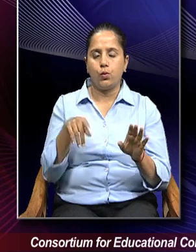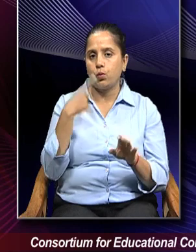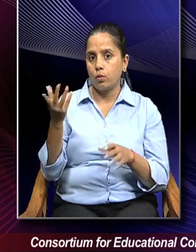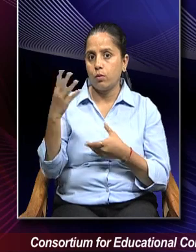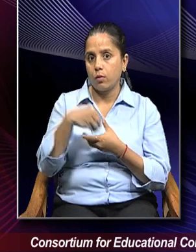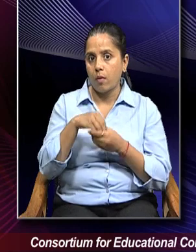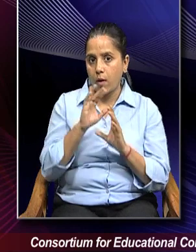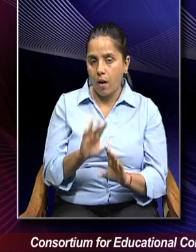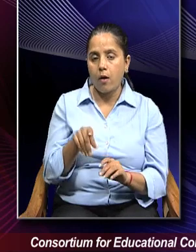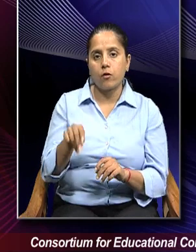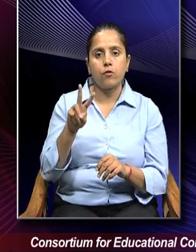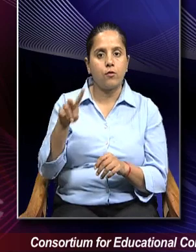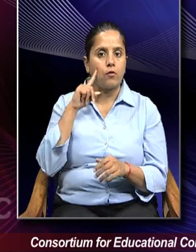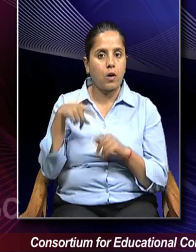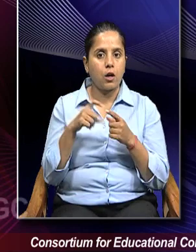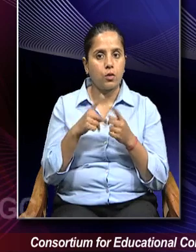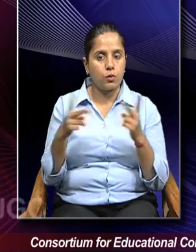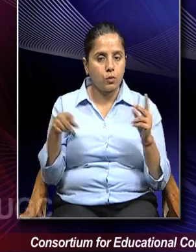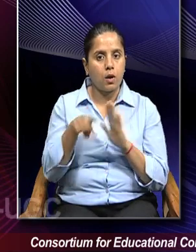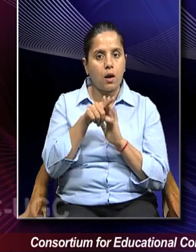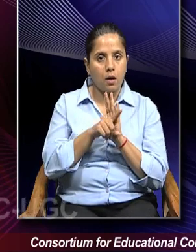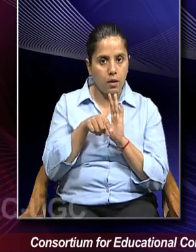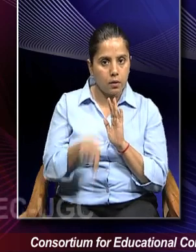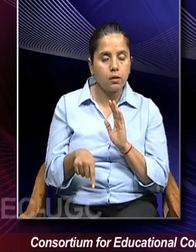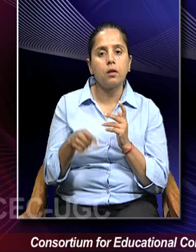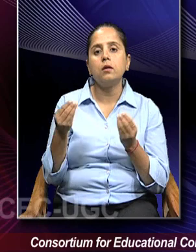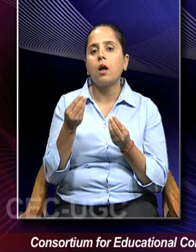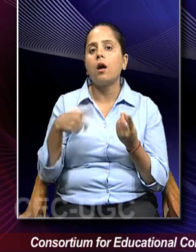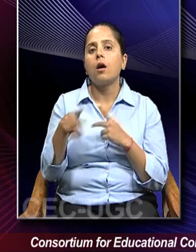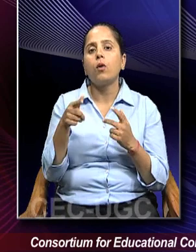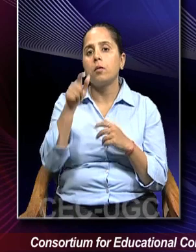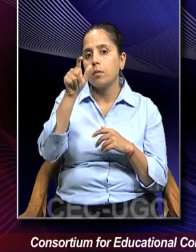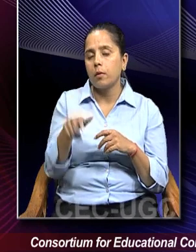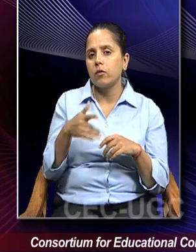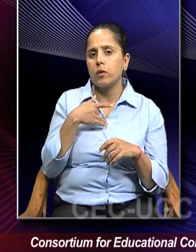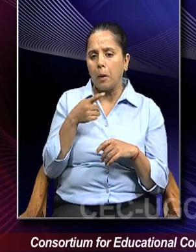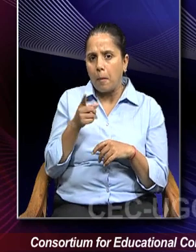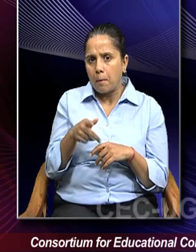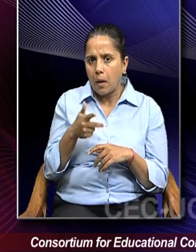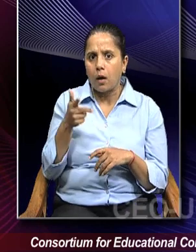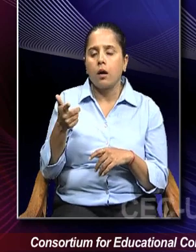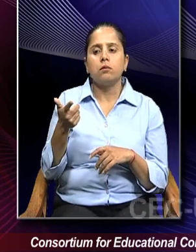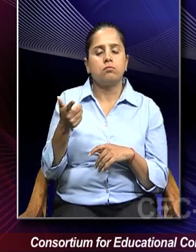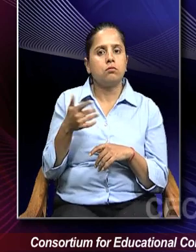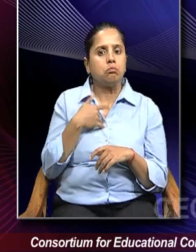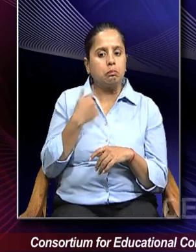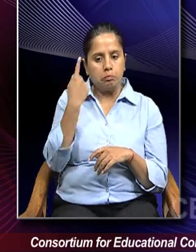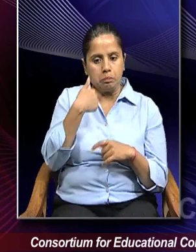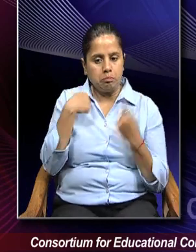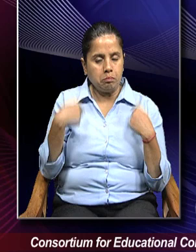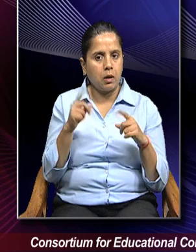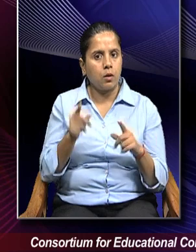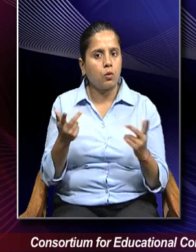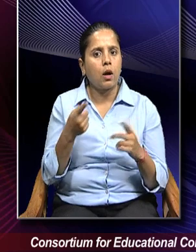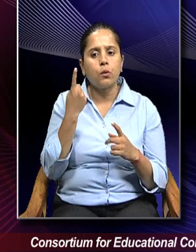contributed to virtue ethics, and they talk about what kind of person should we be, what should be the